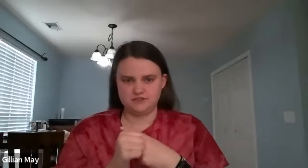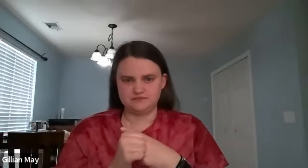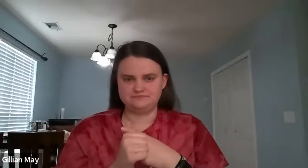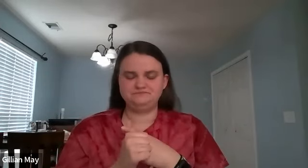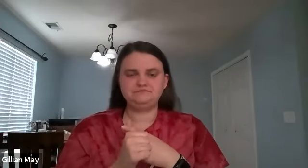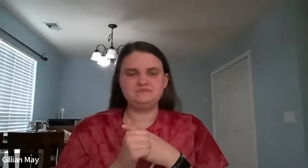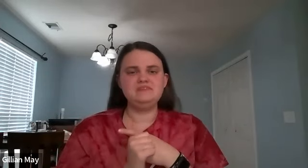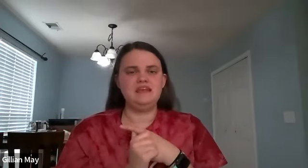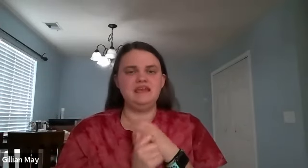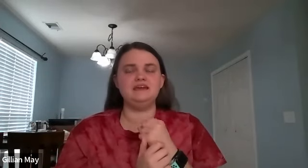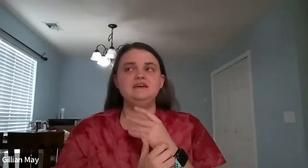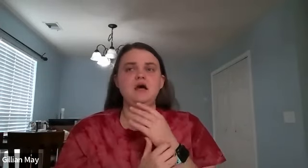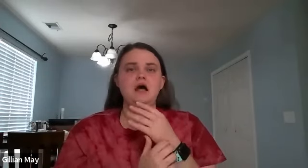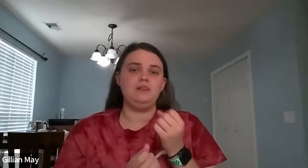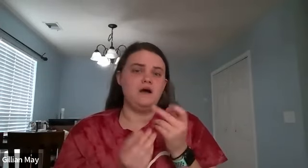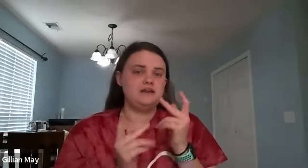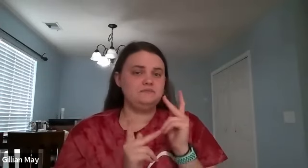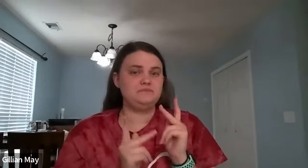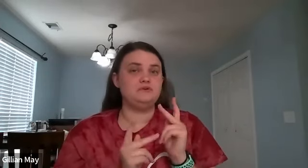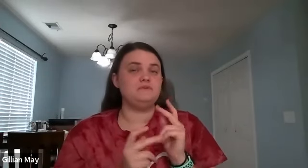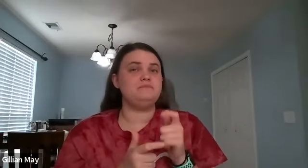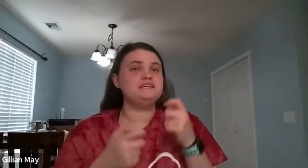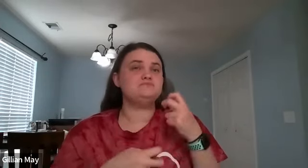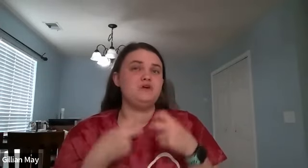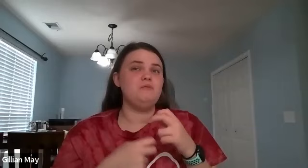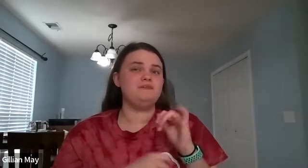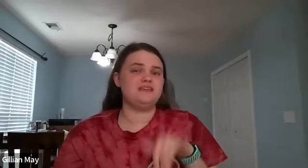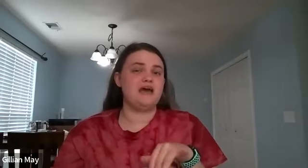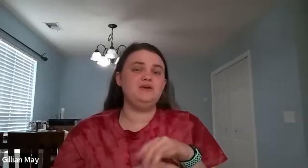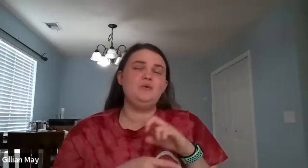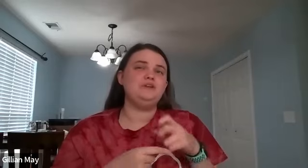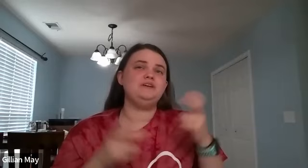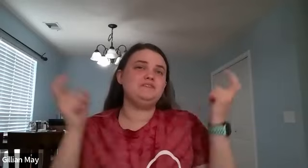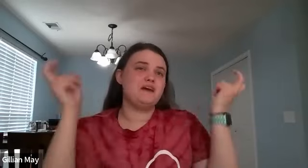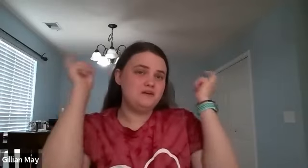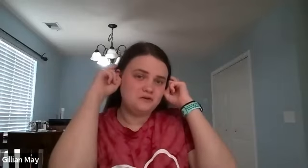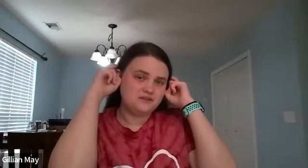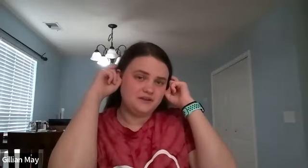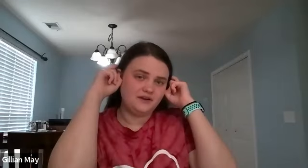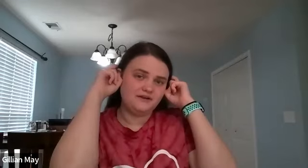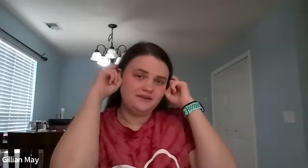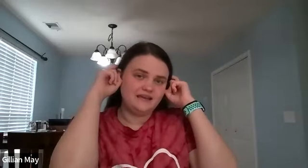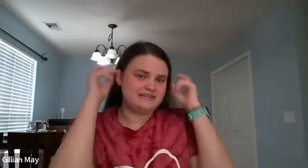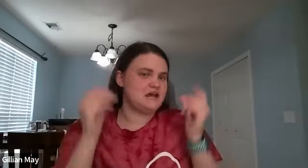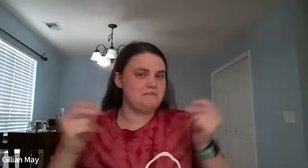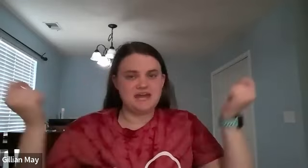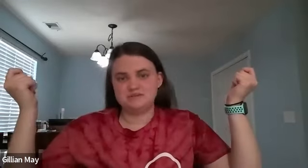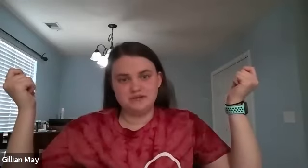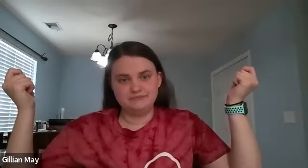first. And a lot of people, the biggest problem is that when you get that cochlear, it's not a magic pill. It